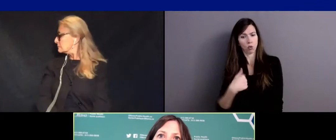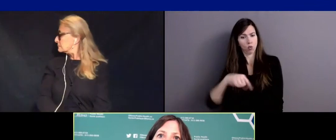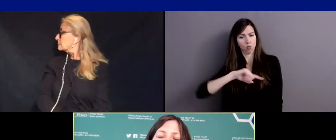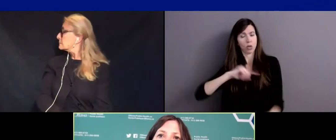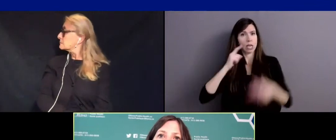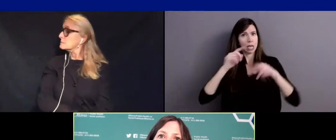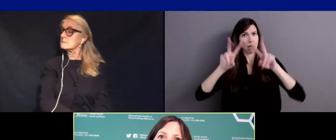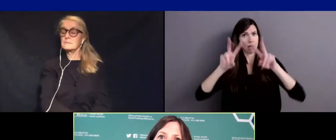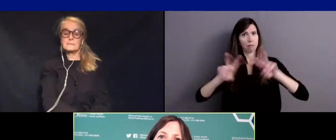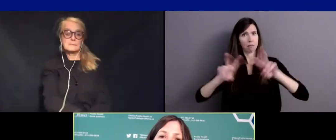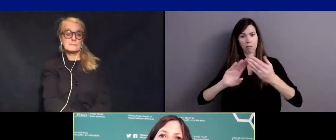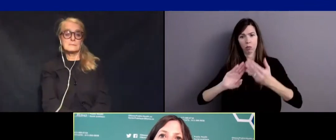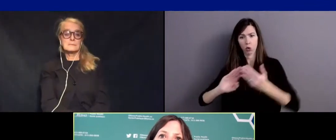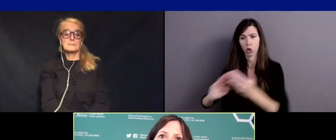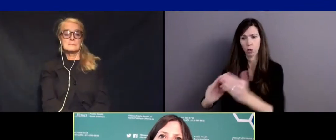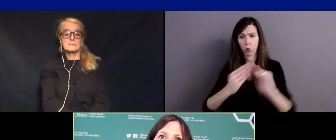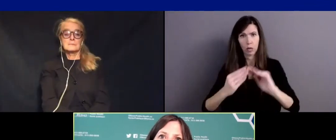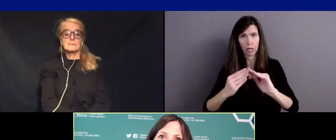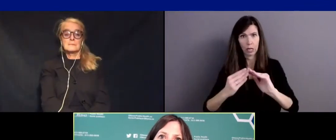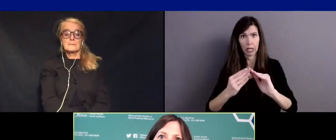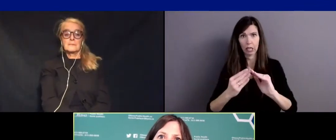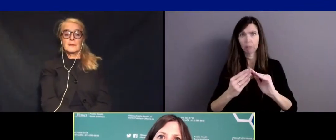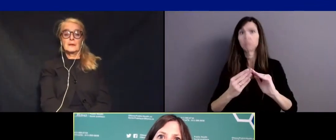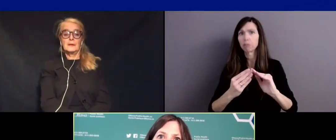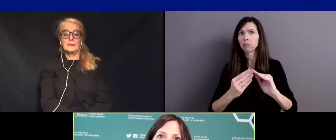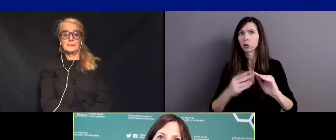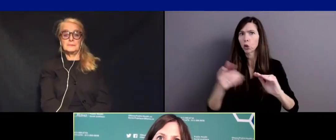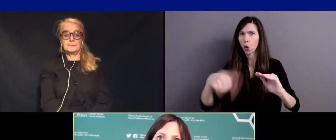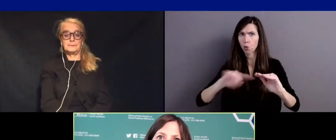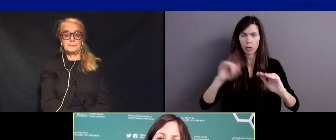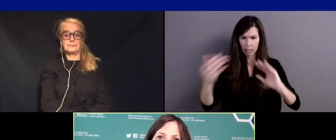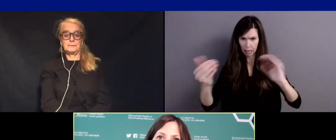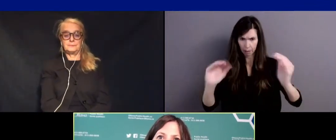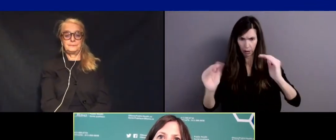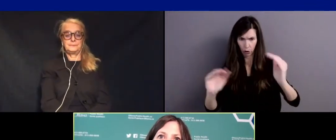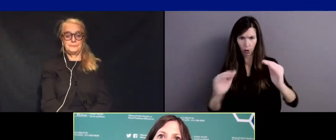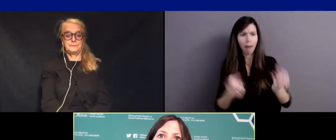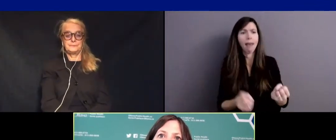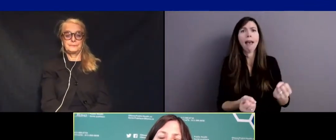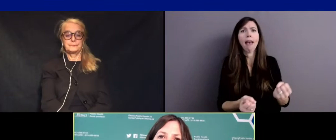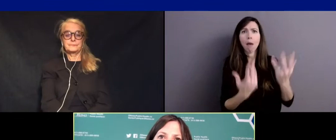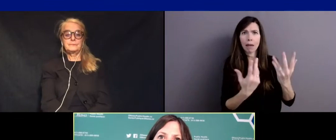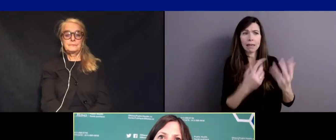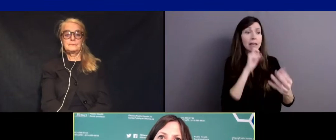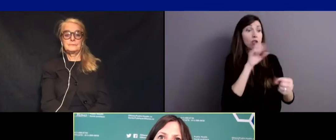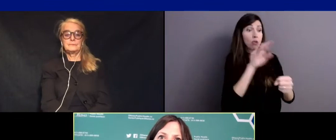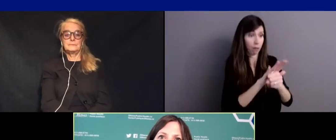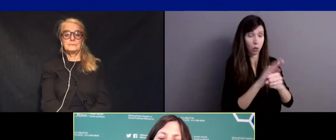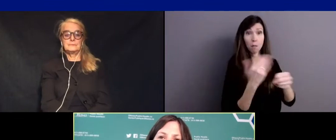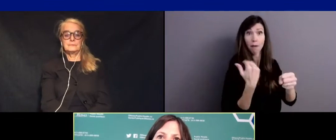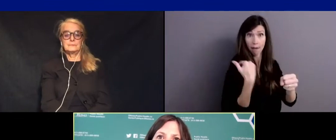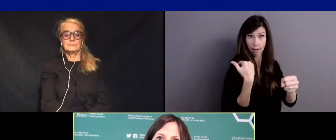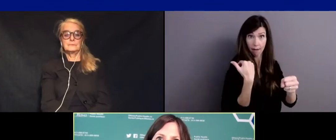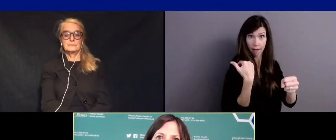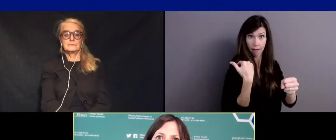or testing positive. So we look at the percent that are positive. Of all the people who are tested, that percent that